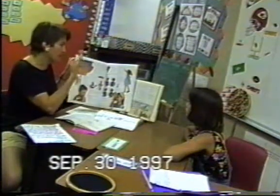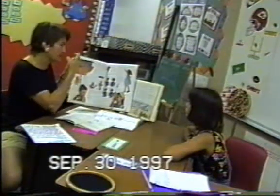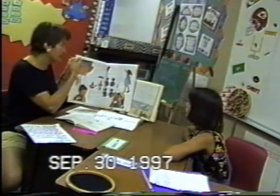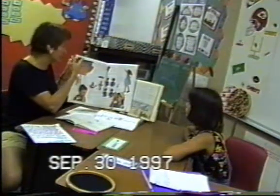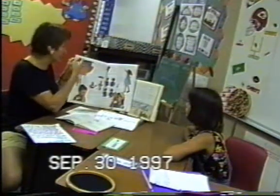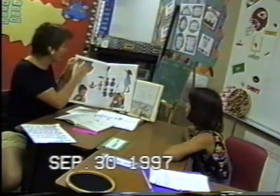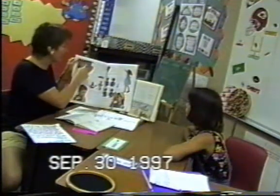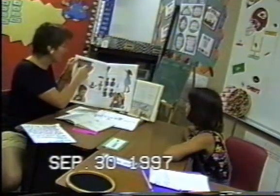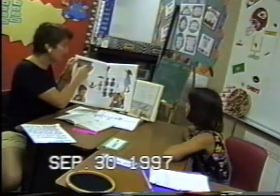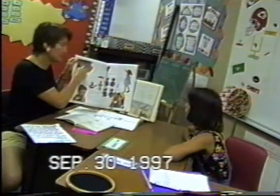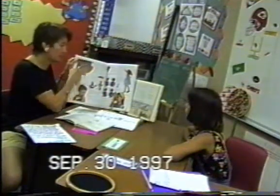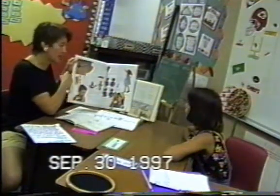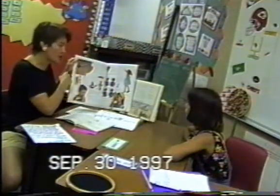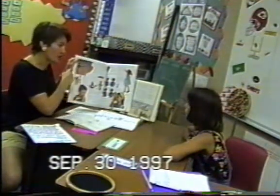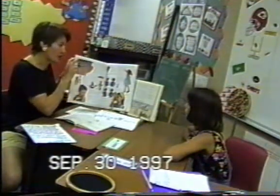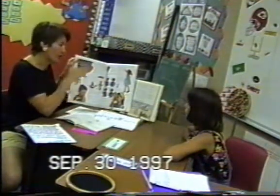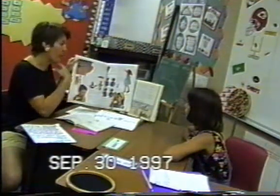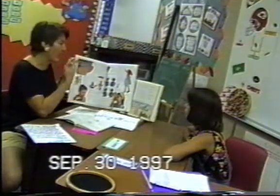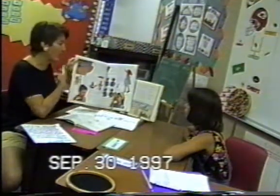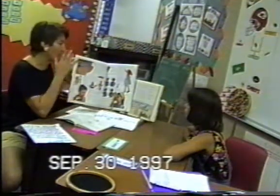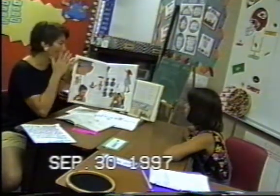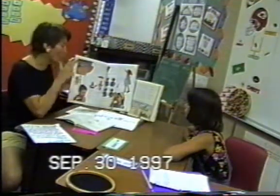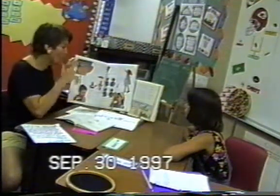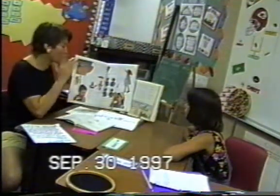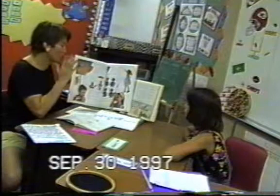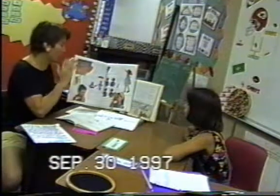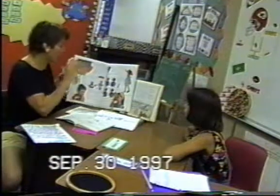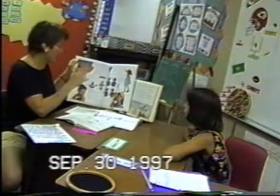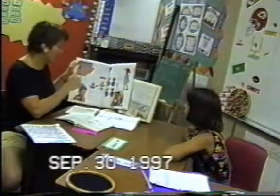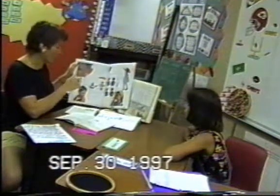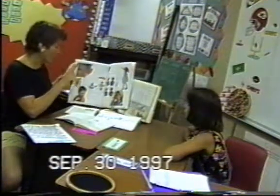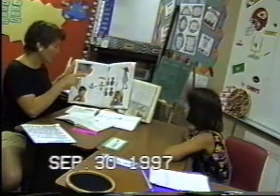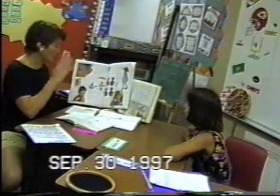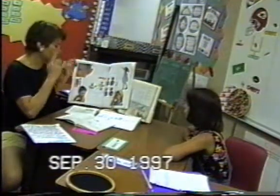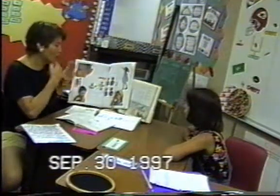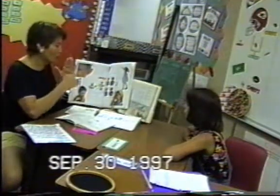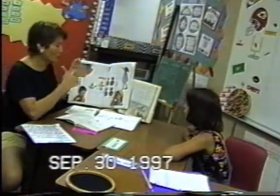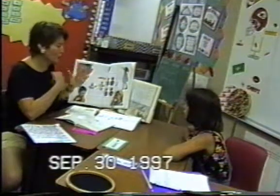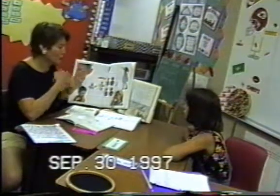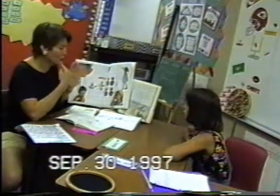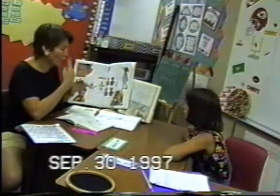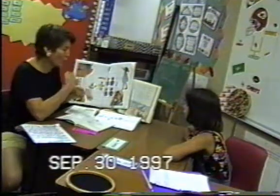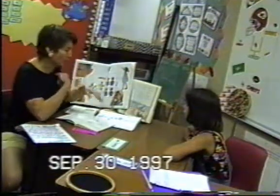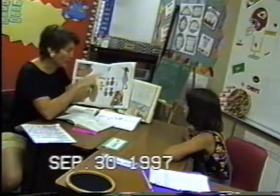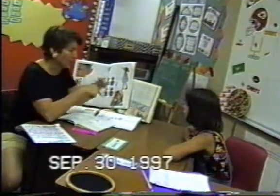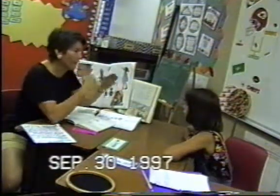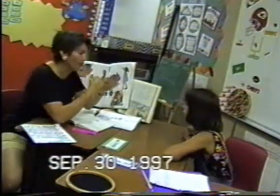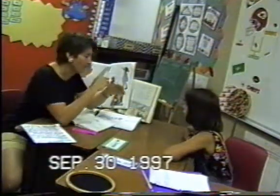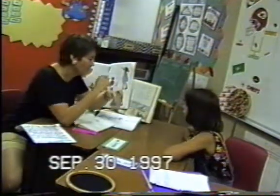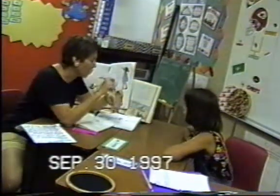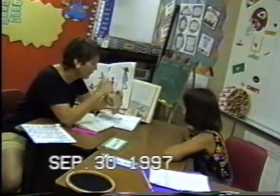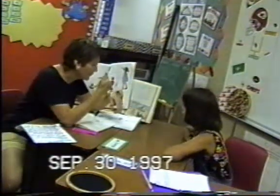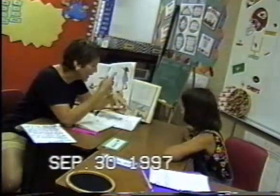is missing from this picture that we will talk about. You told me about it the other